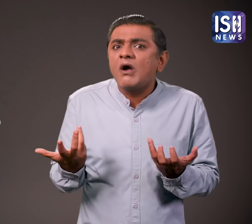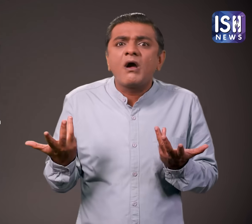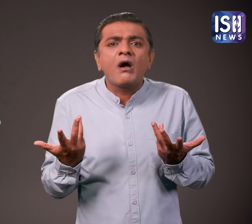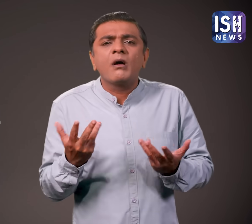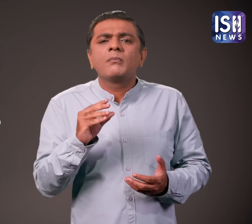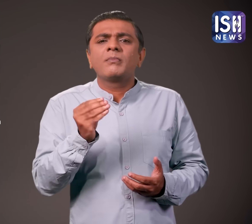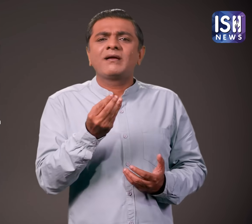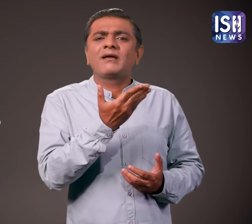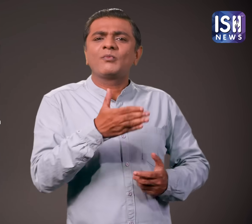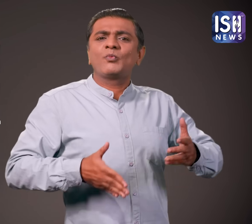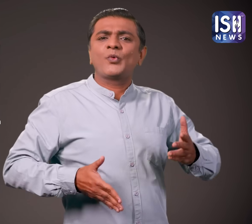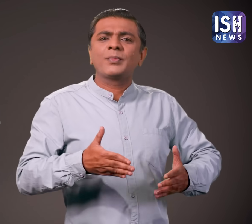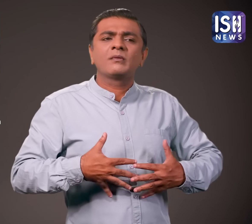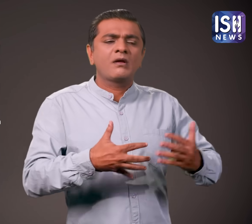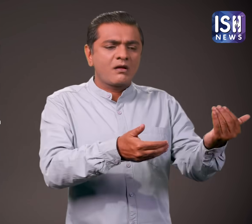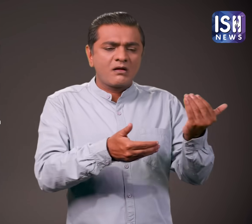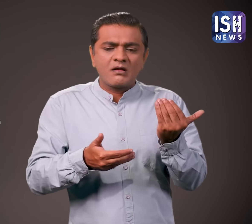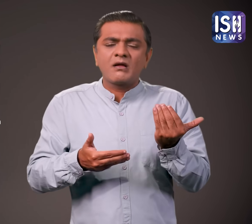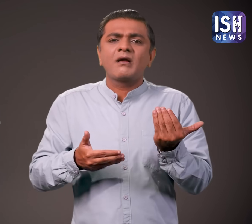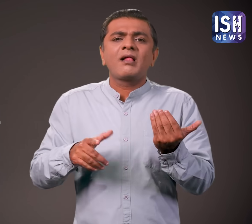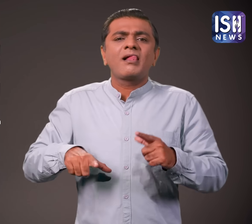A humanoid robot will ease the pregnancy process.